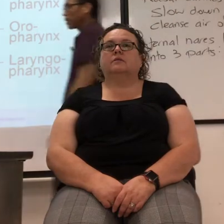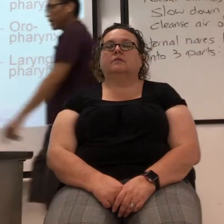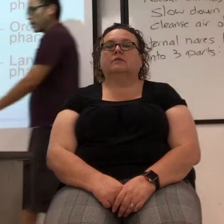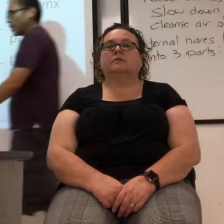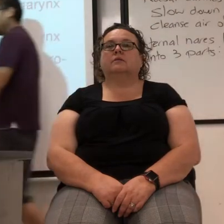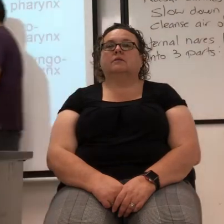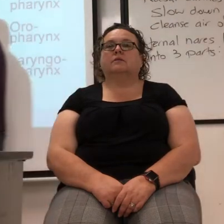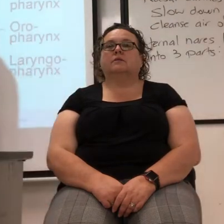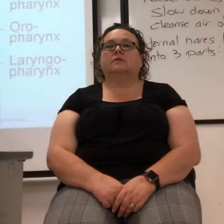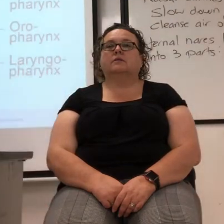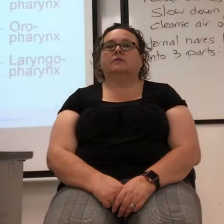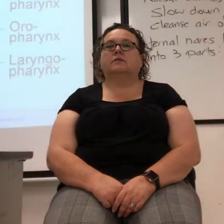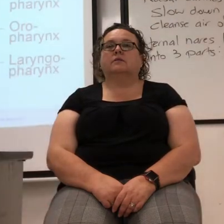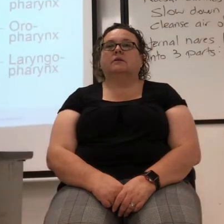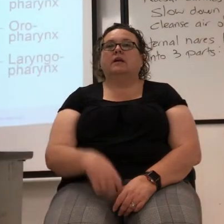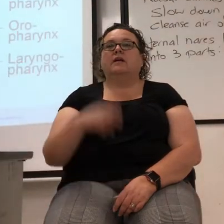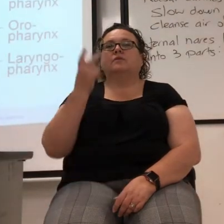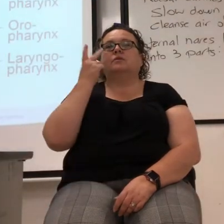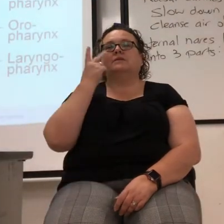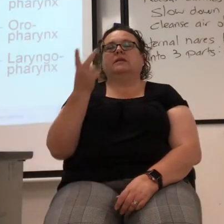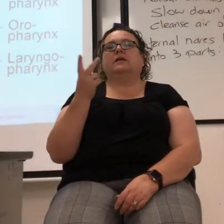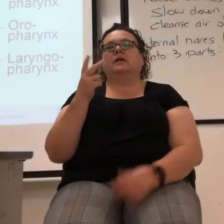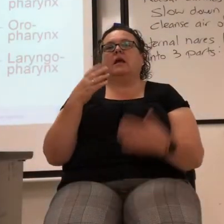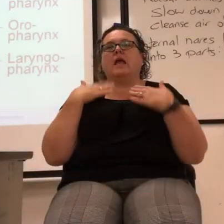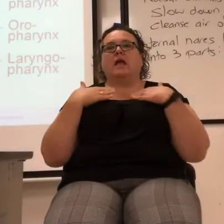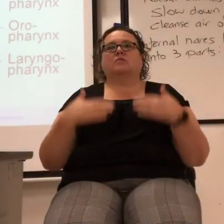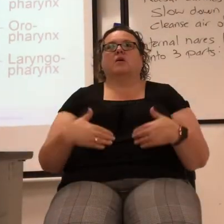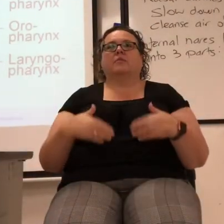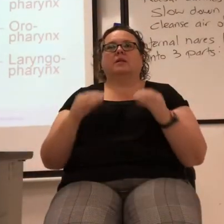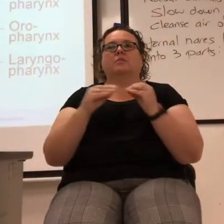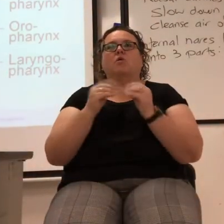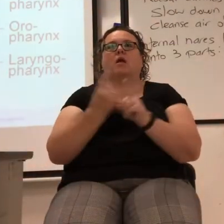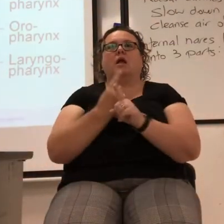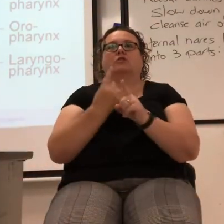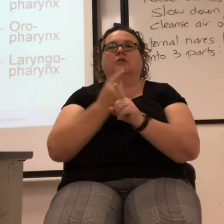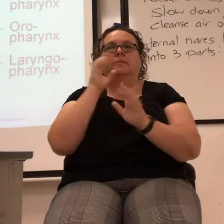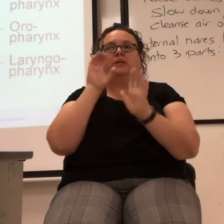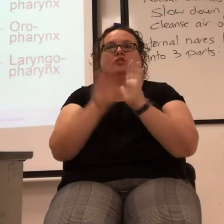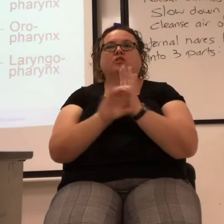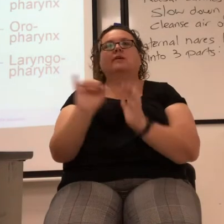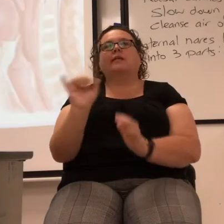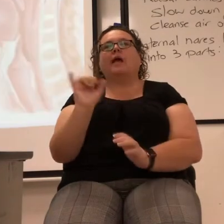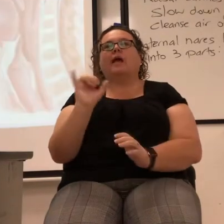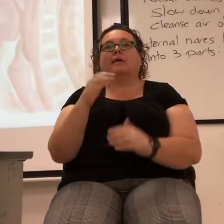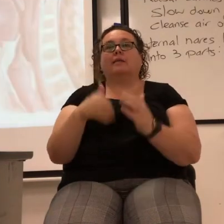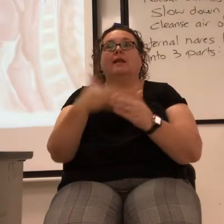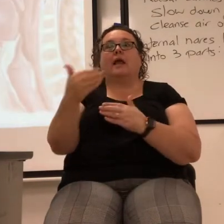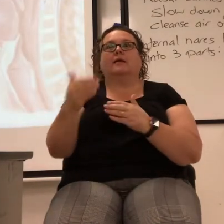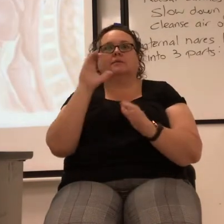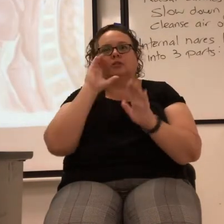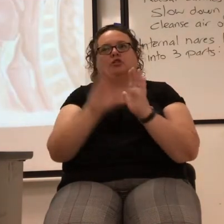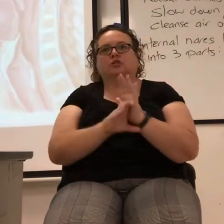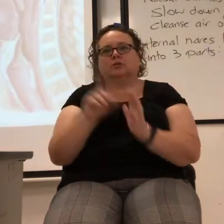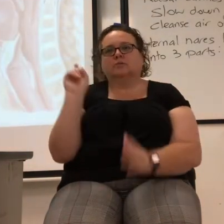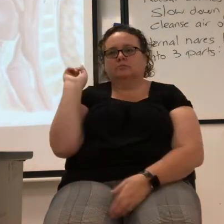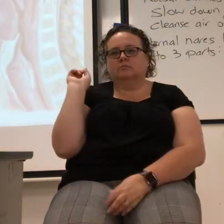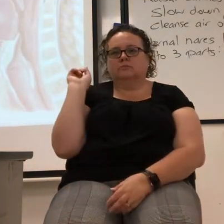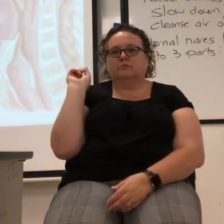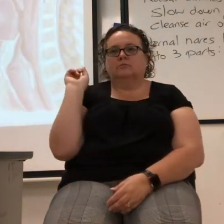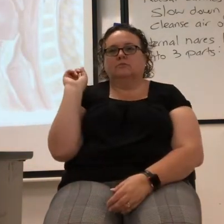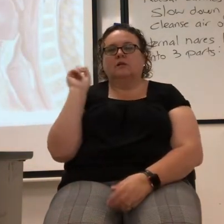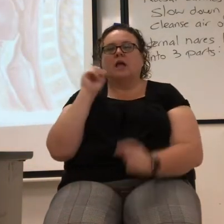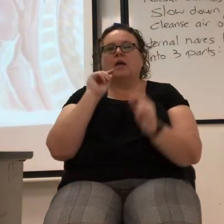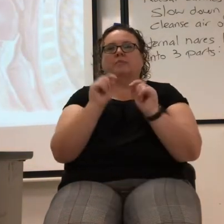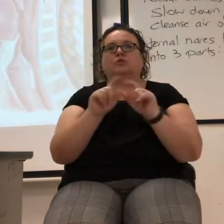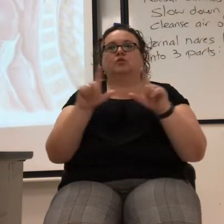Now, if you look at an anatomically more accurate picture, like next slide, I got this one there. I'm going to